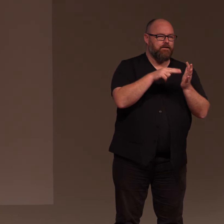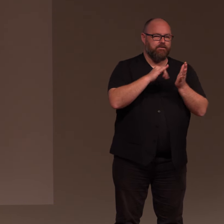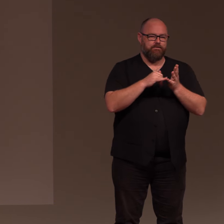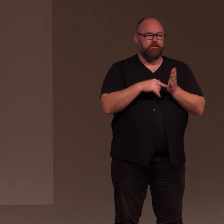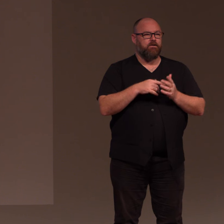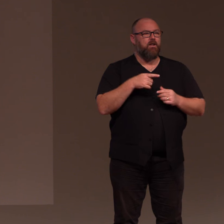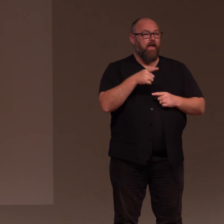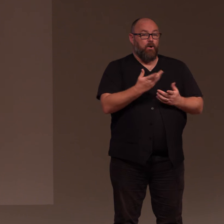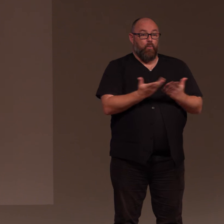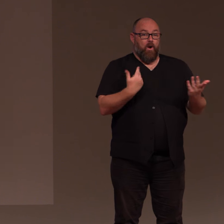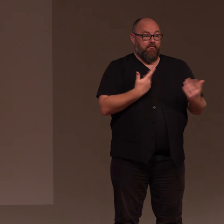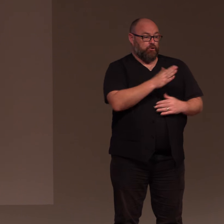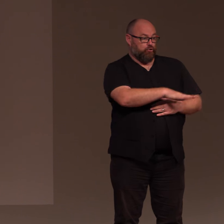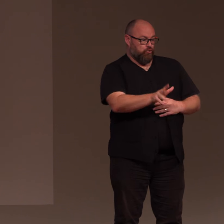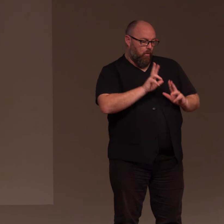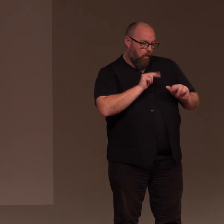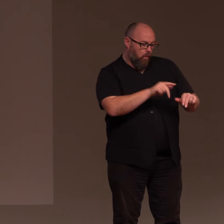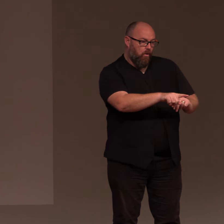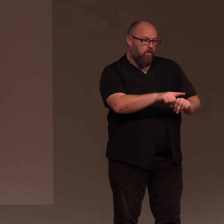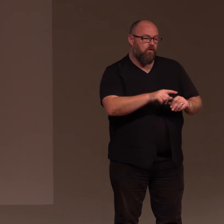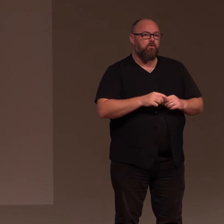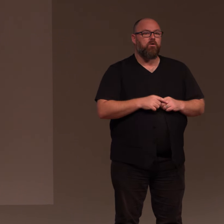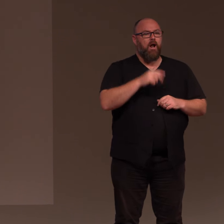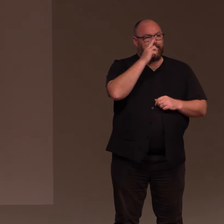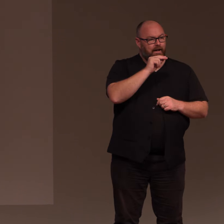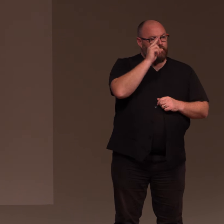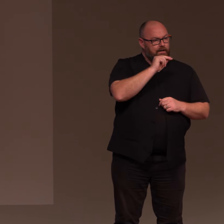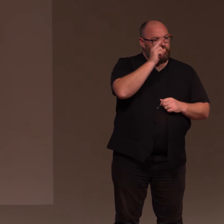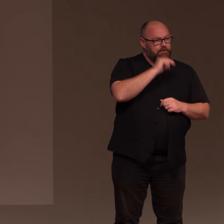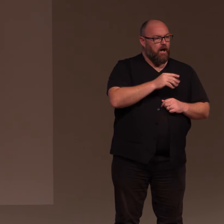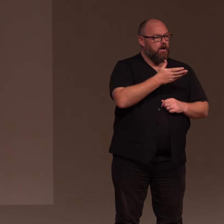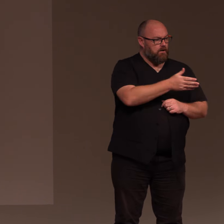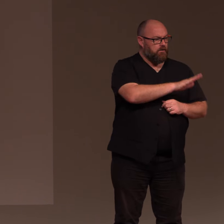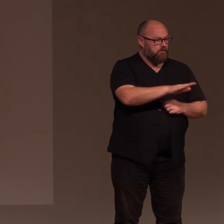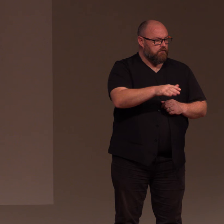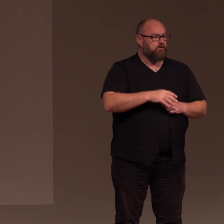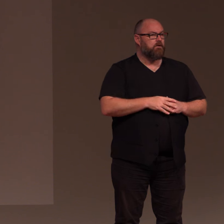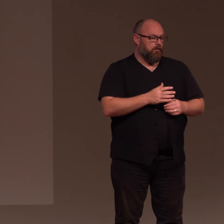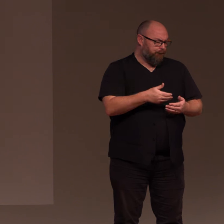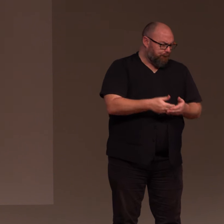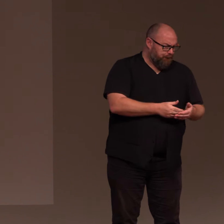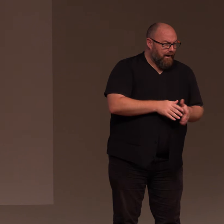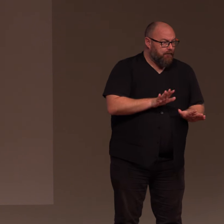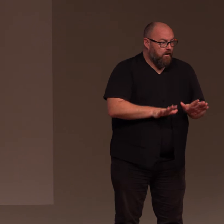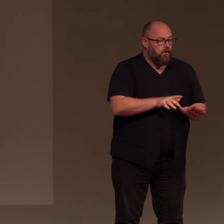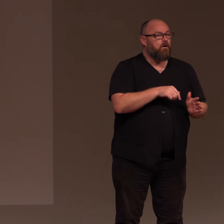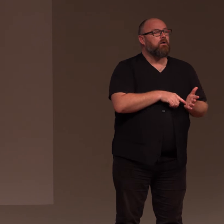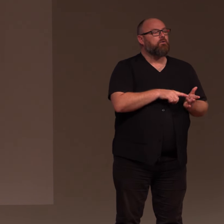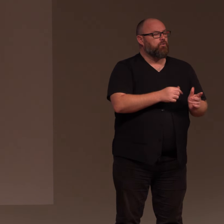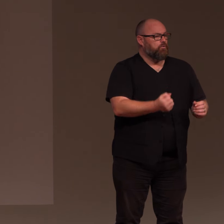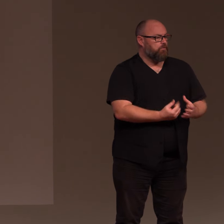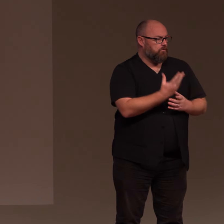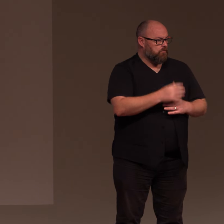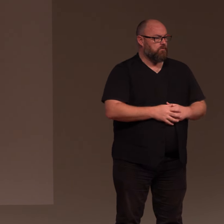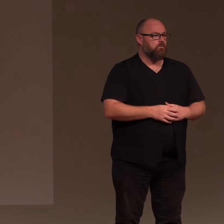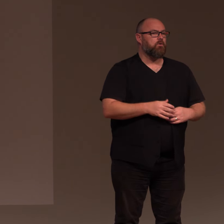the little children are. Wankor Wankor, or young people, or those little baby striped emus. So what I'm talking about is